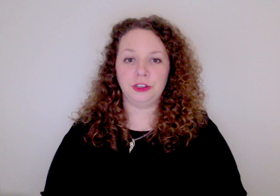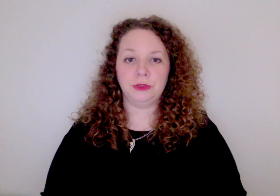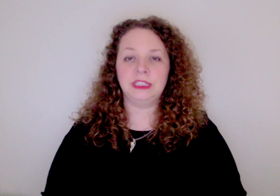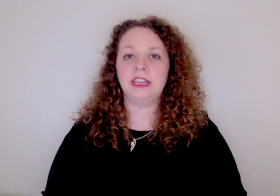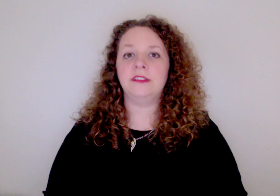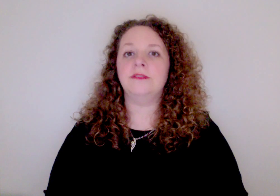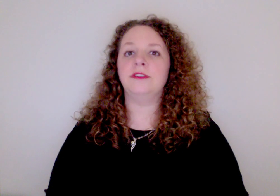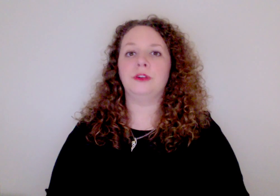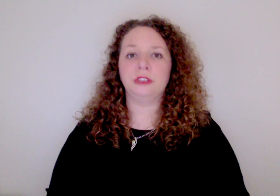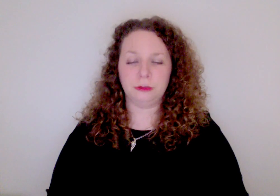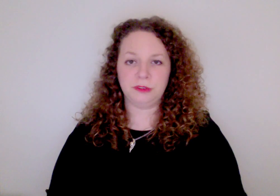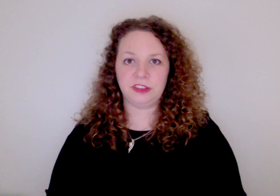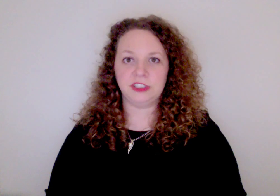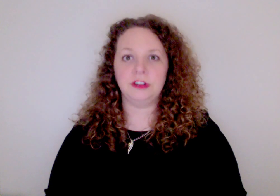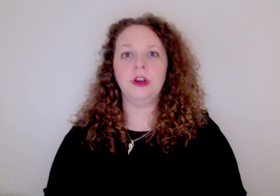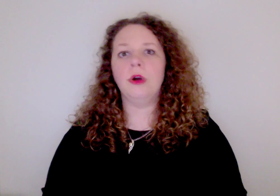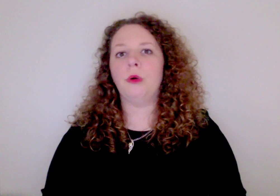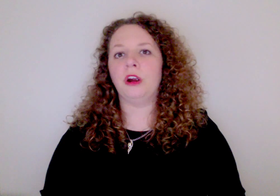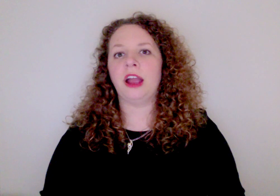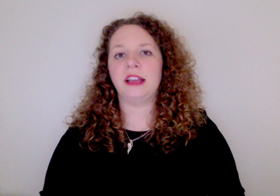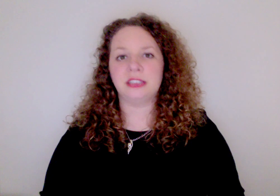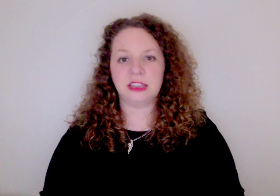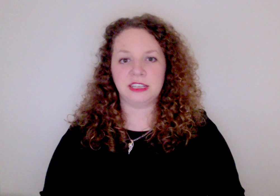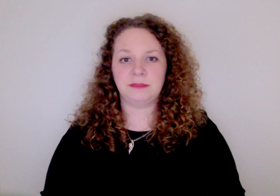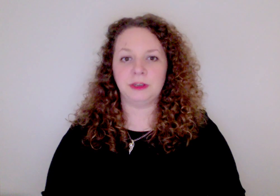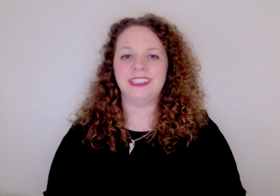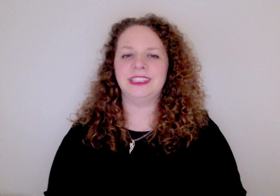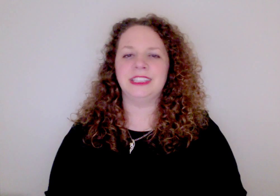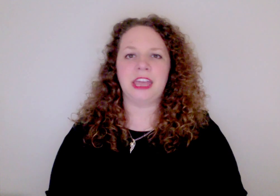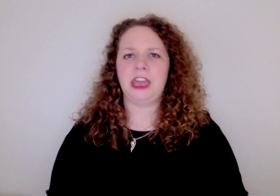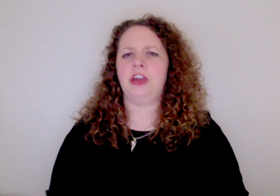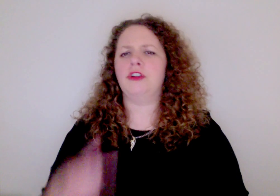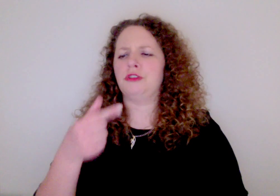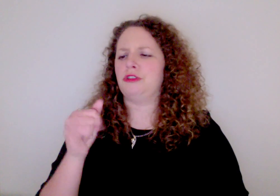instead of going to your professor or asking a deaf person saying,